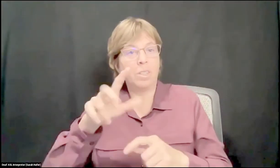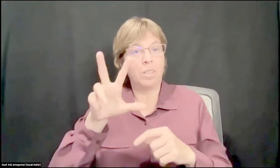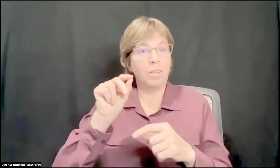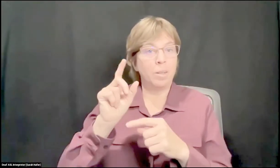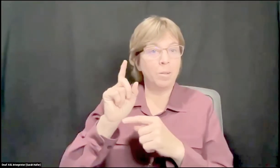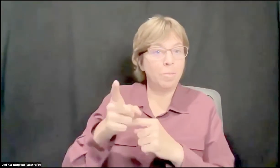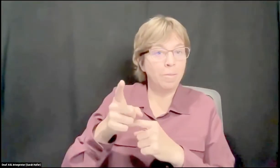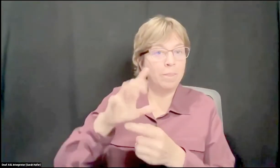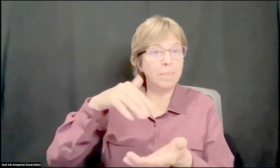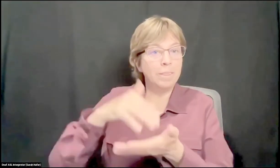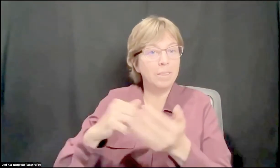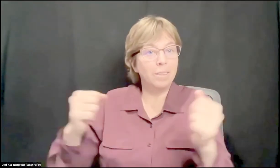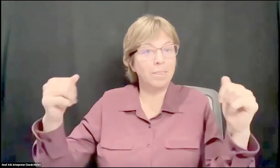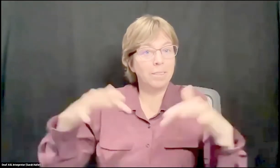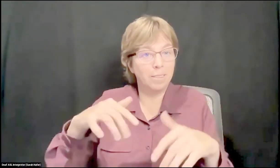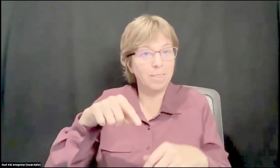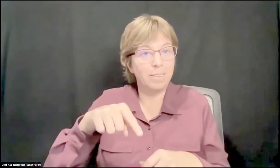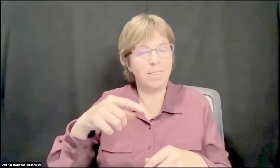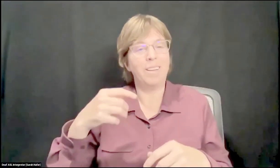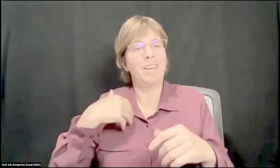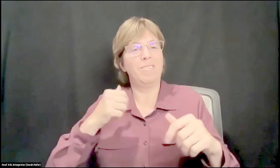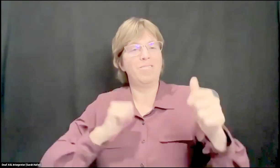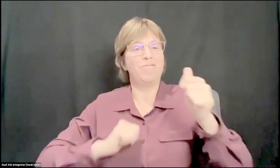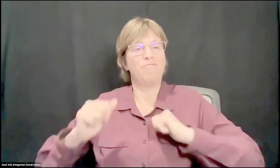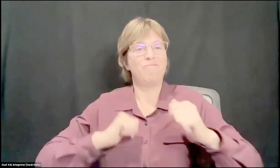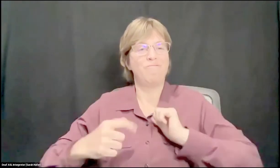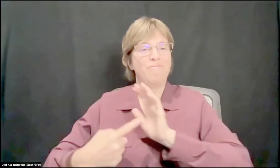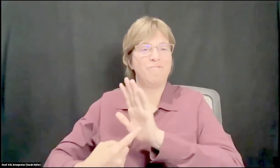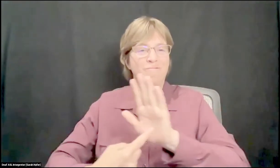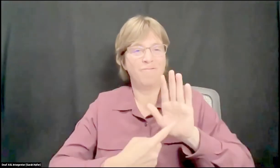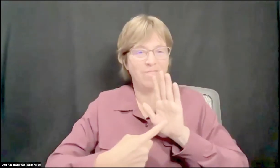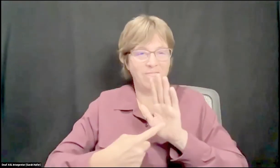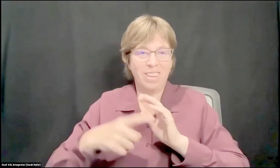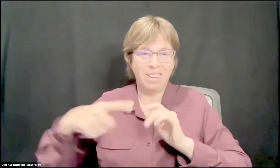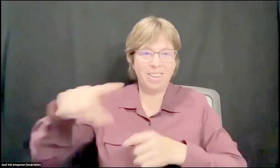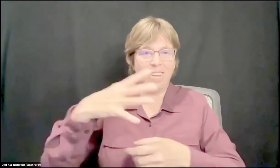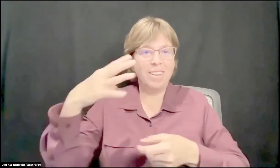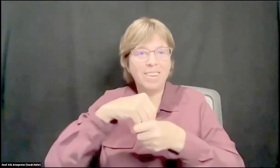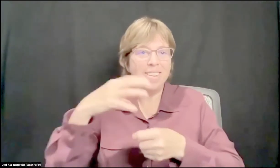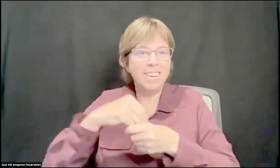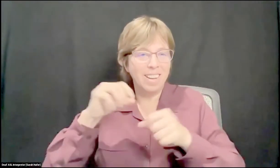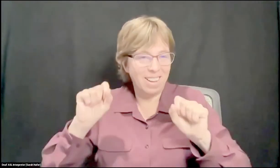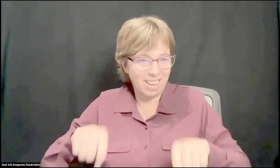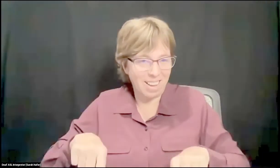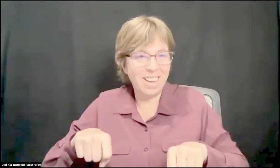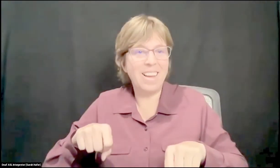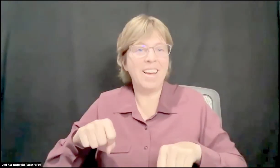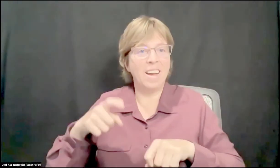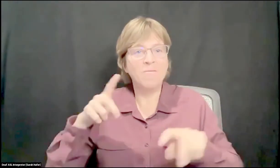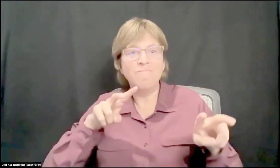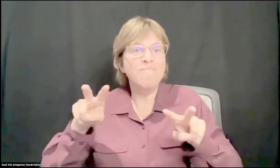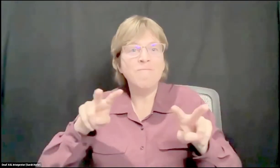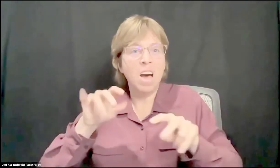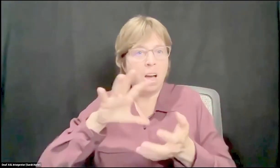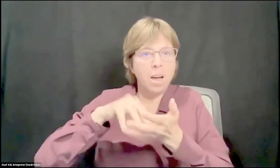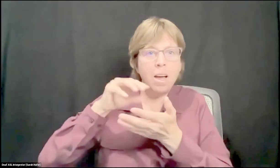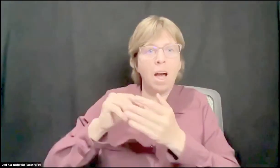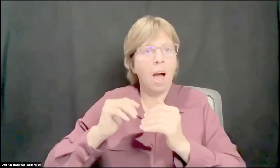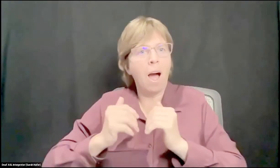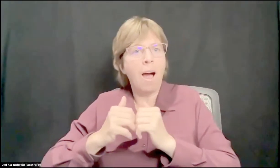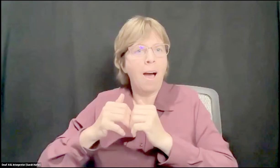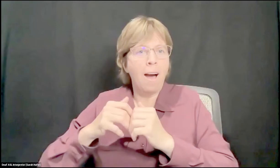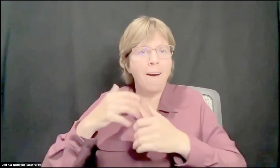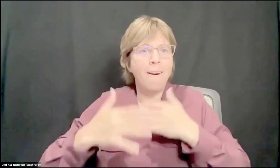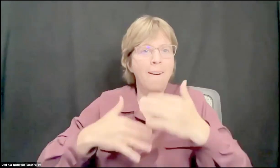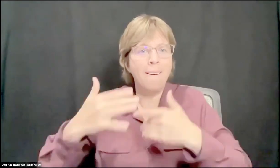get the opportunity to learn how to work through each other through different play experiences. And those are things that we